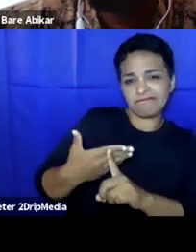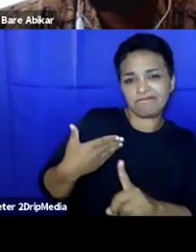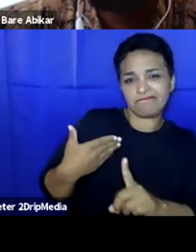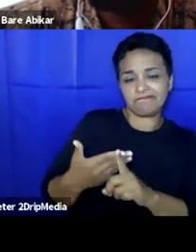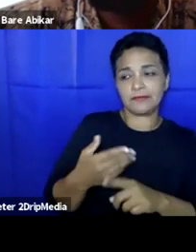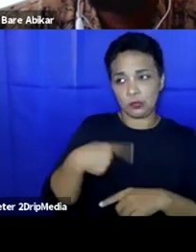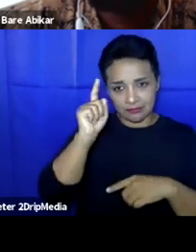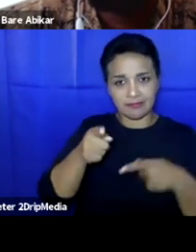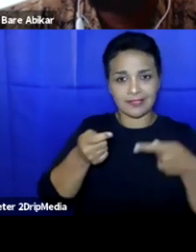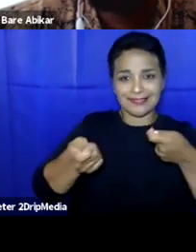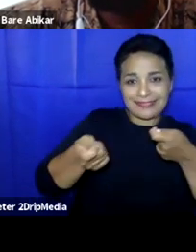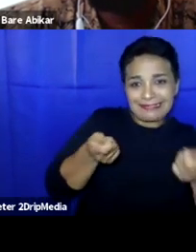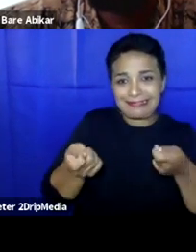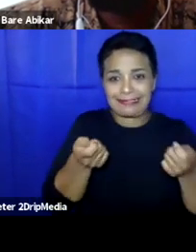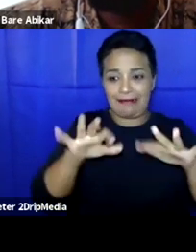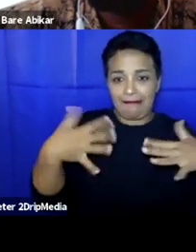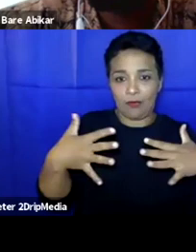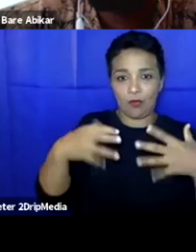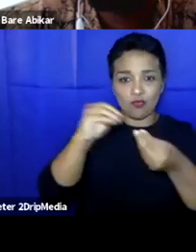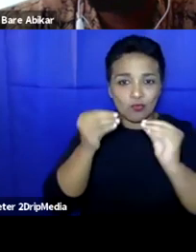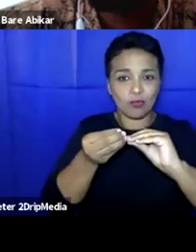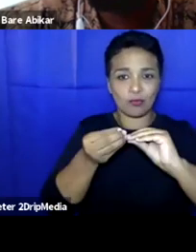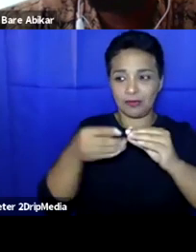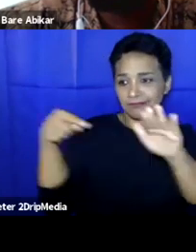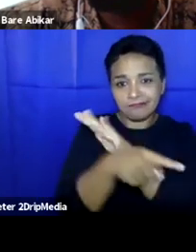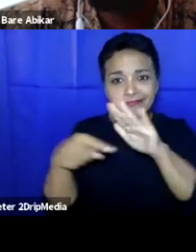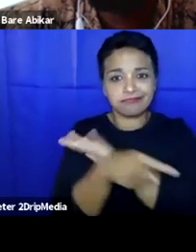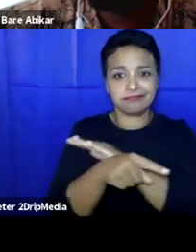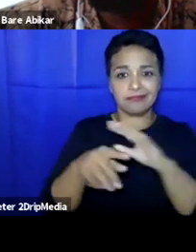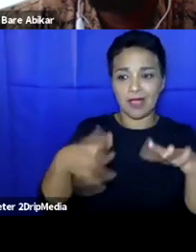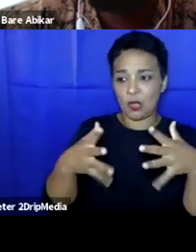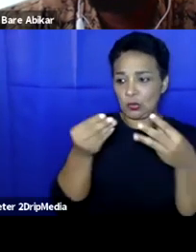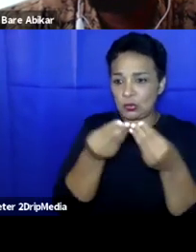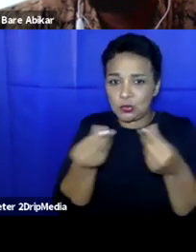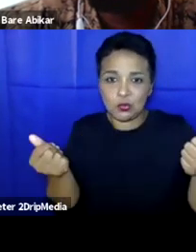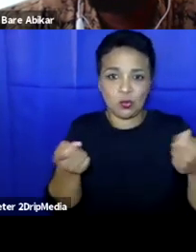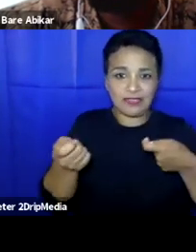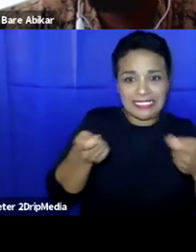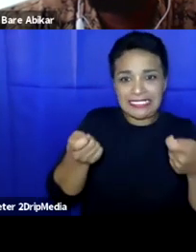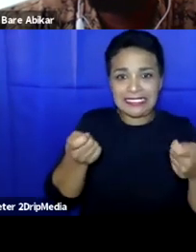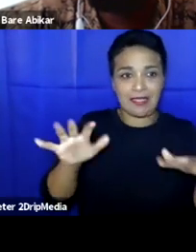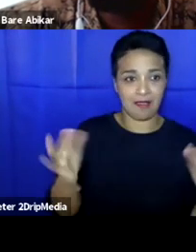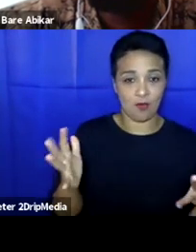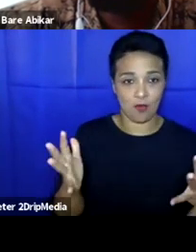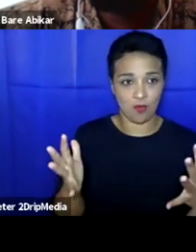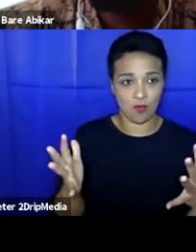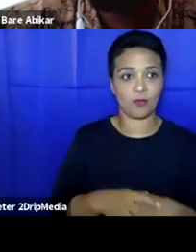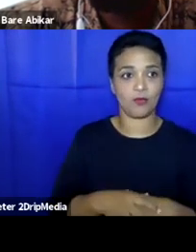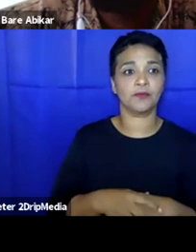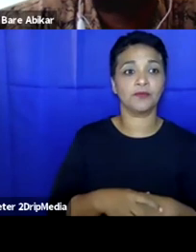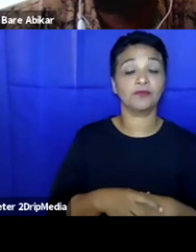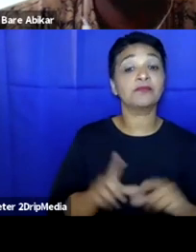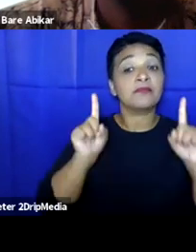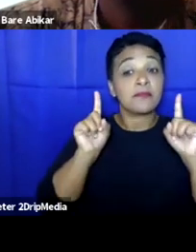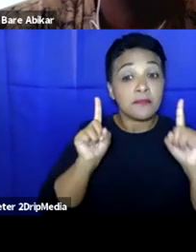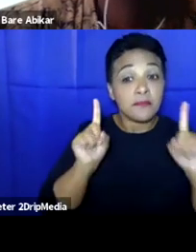management mitigation would be perhaps the most practical way to go about this. But I might be putting myself off the